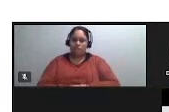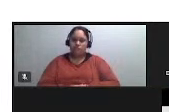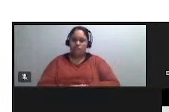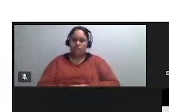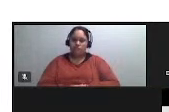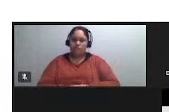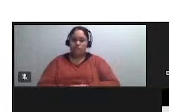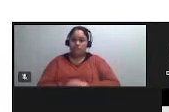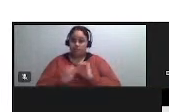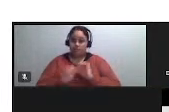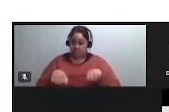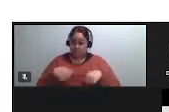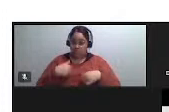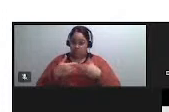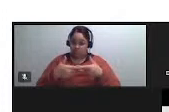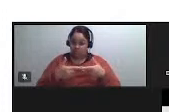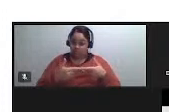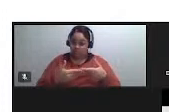May I?